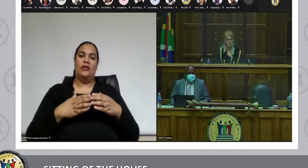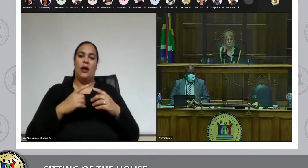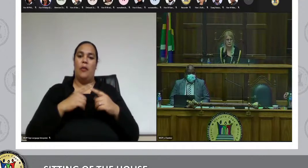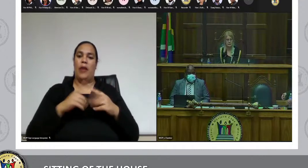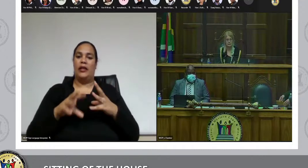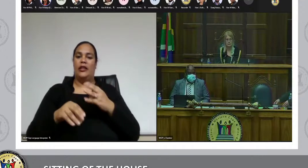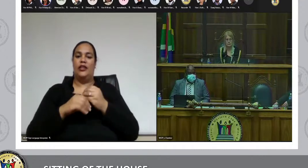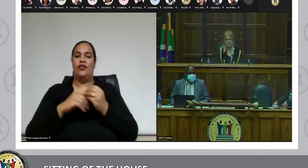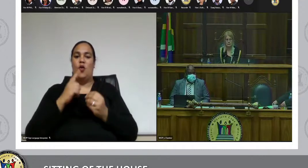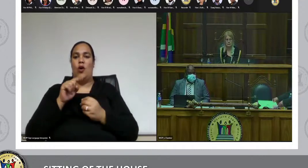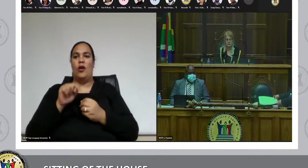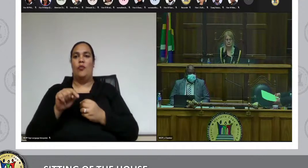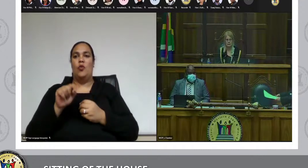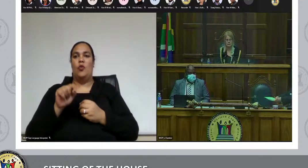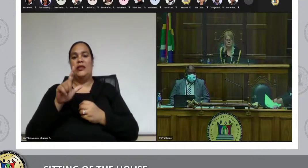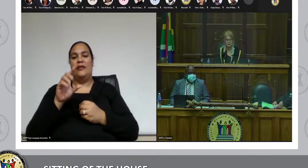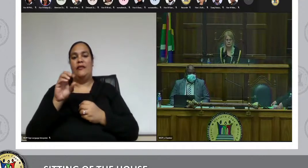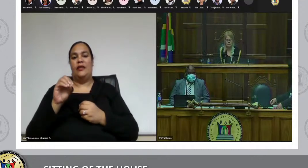additional